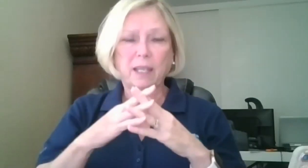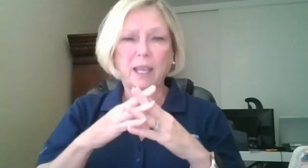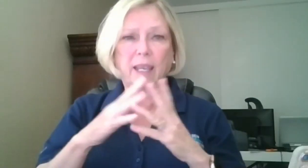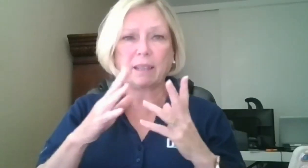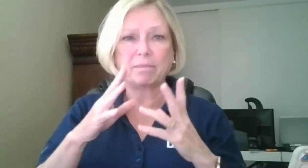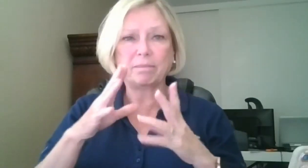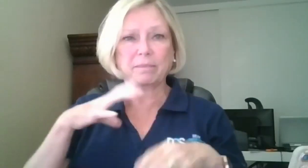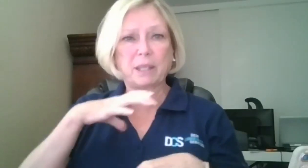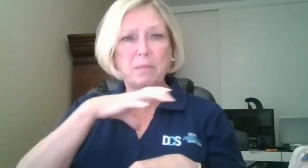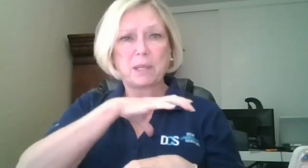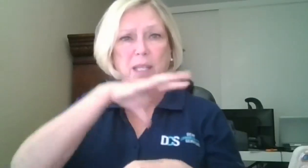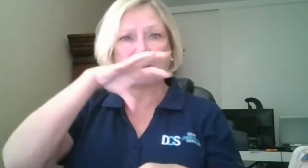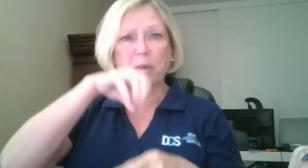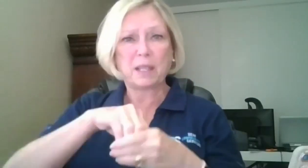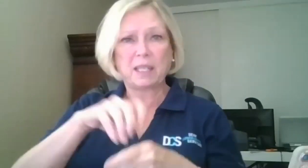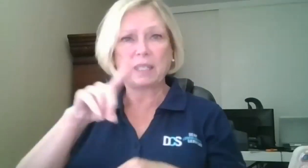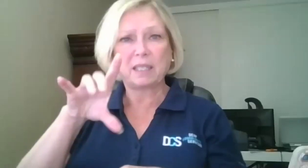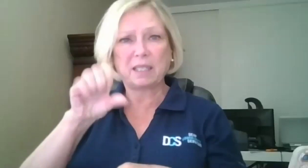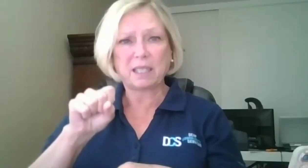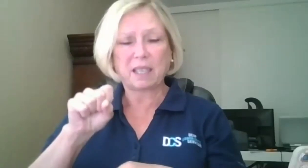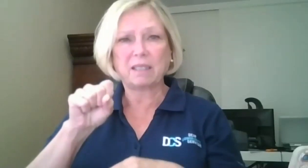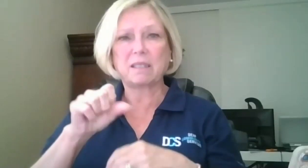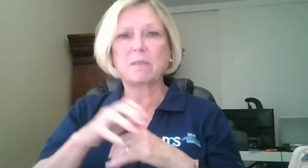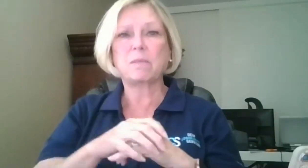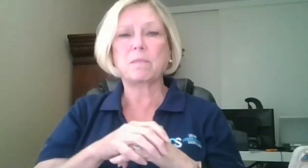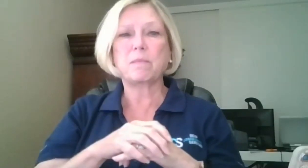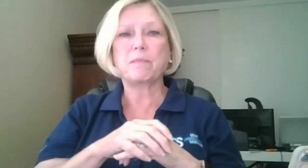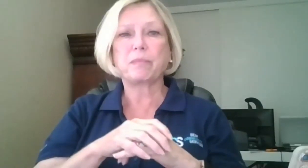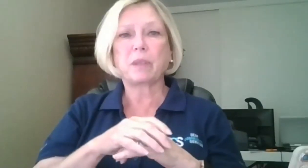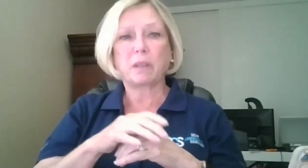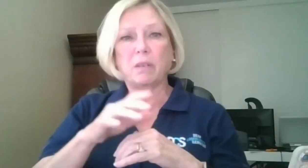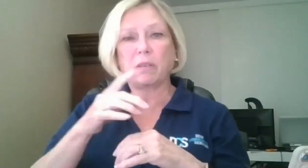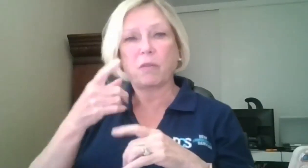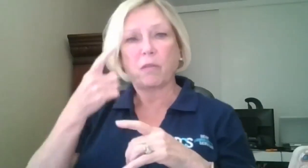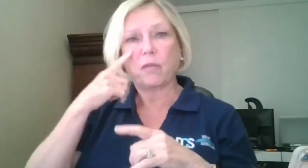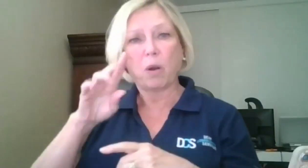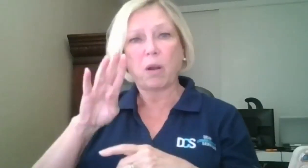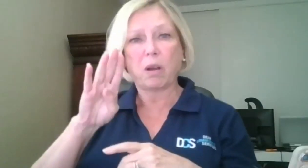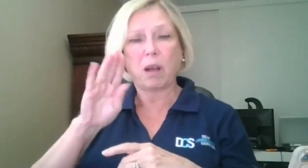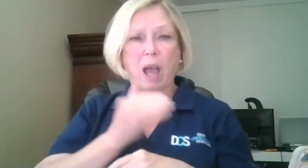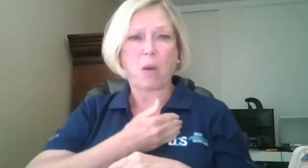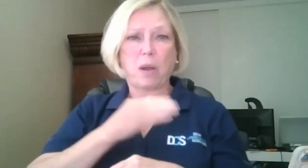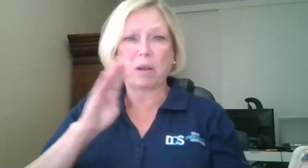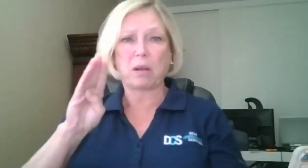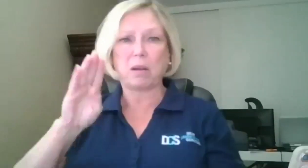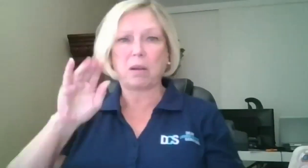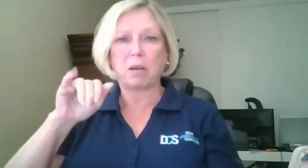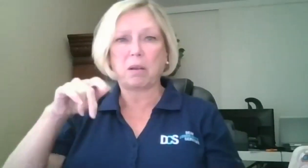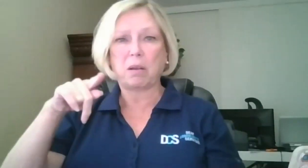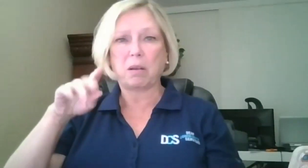We will be implementing a committee through DCS for our